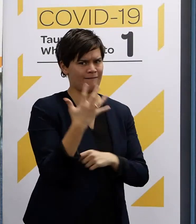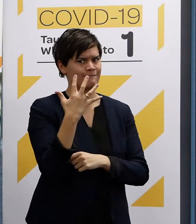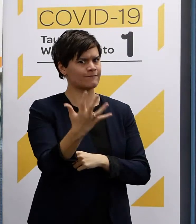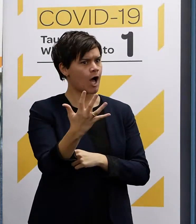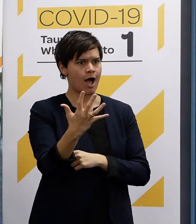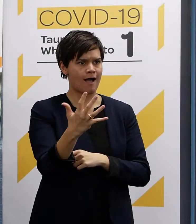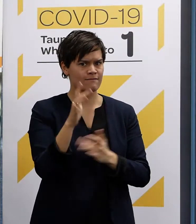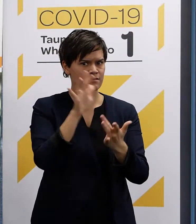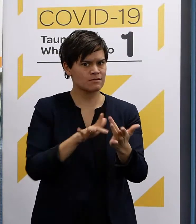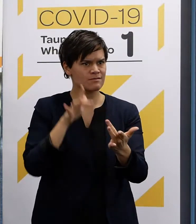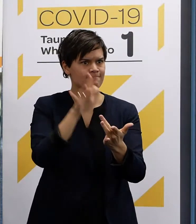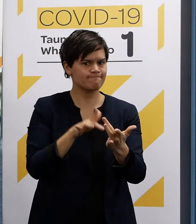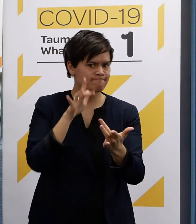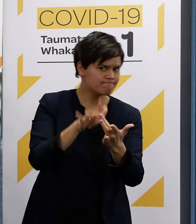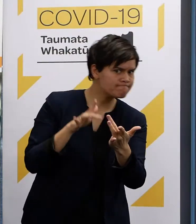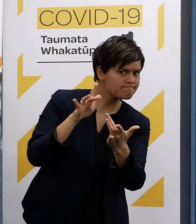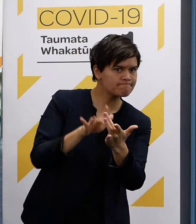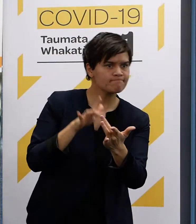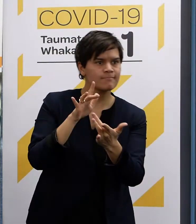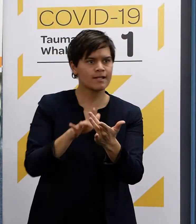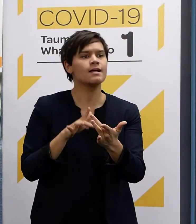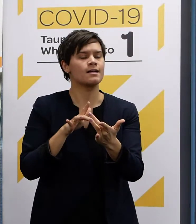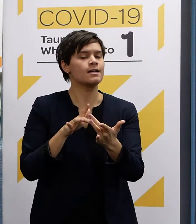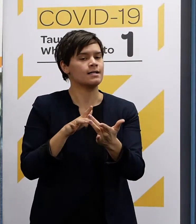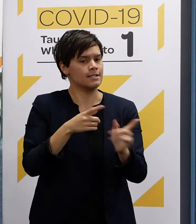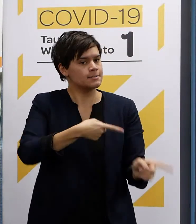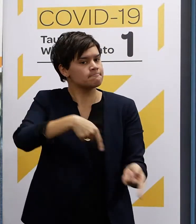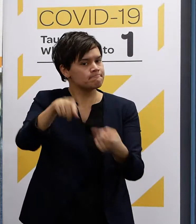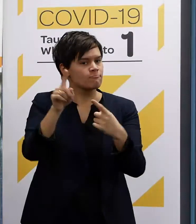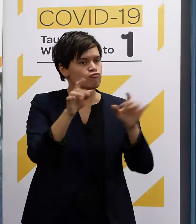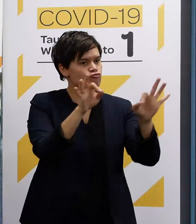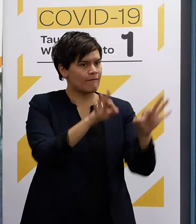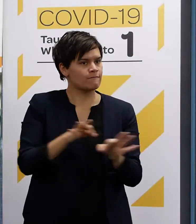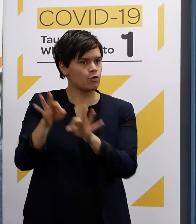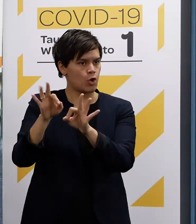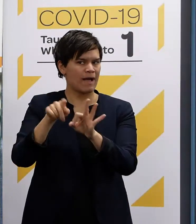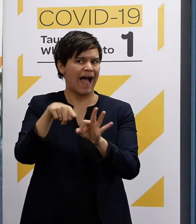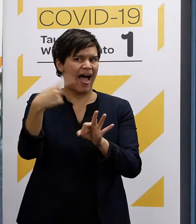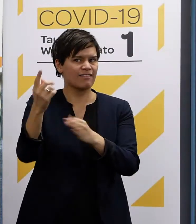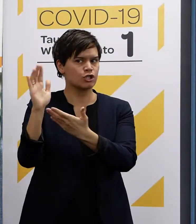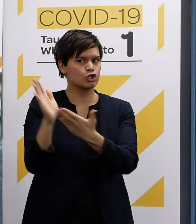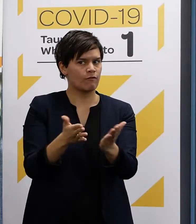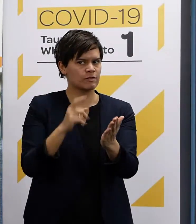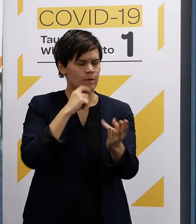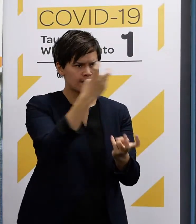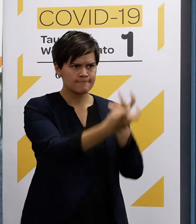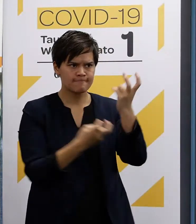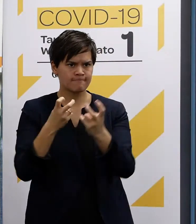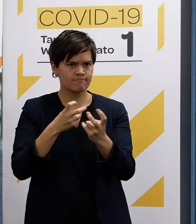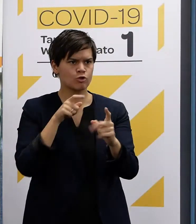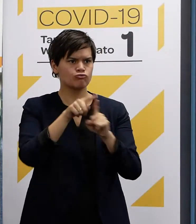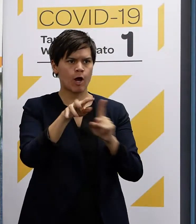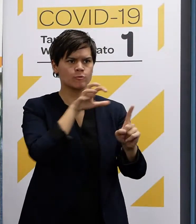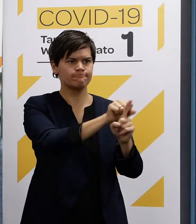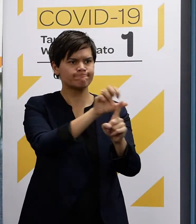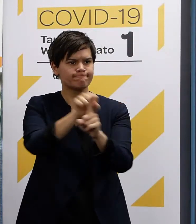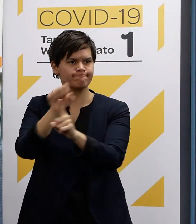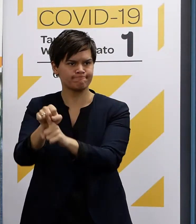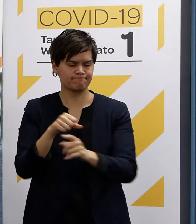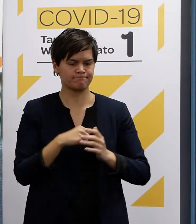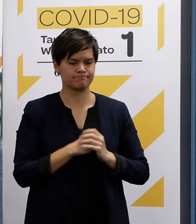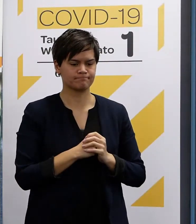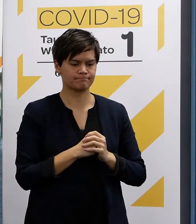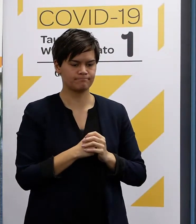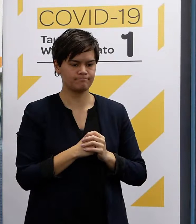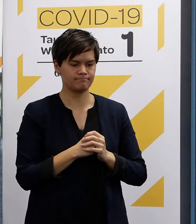necessary, they will ask the police to assist in finding people. We can call on the police if necessary. And